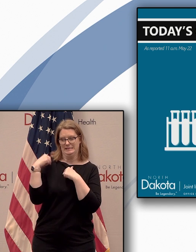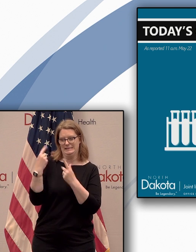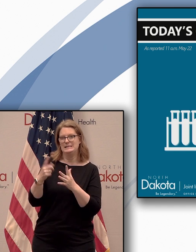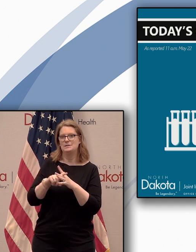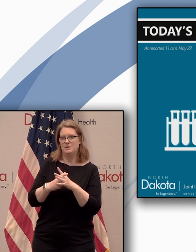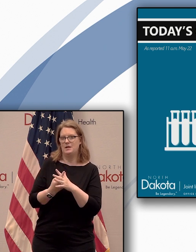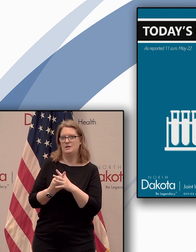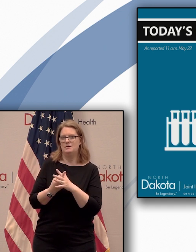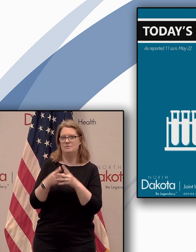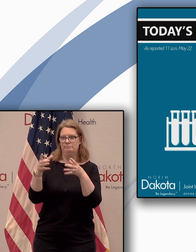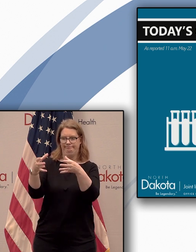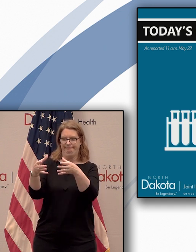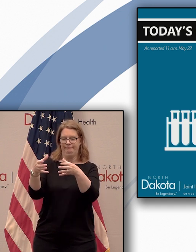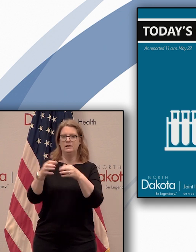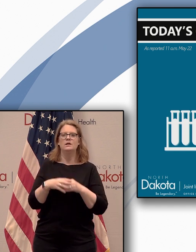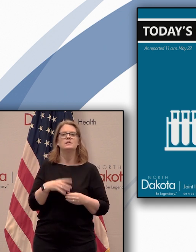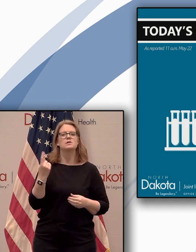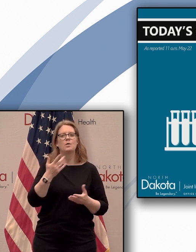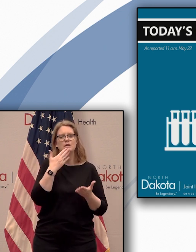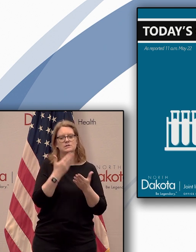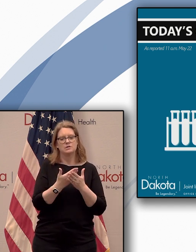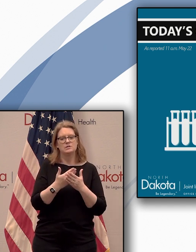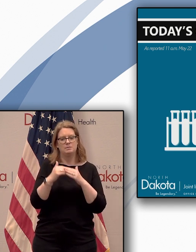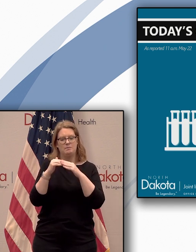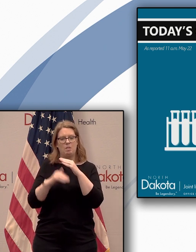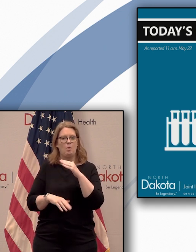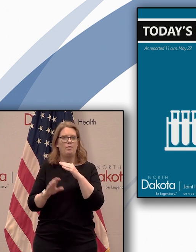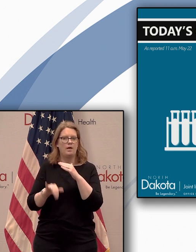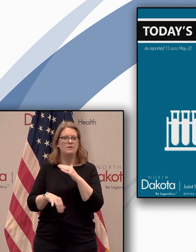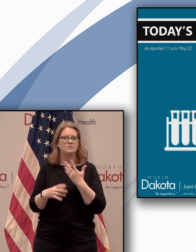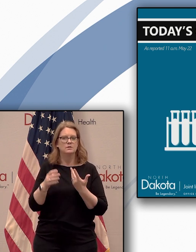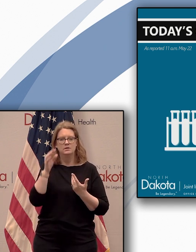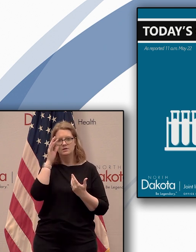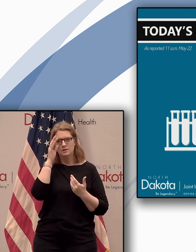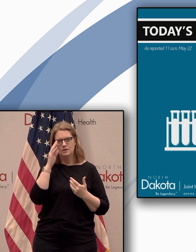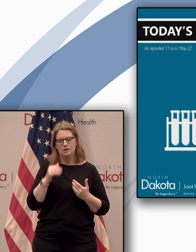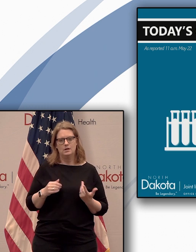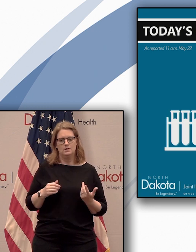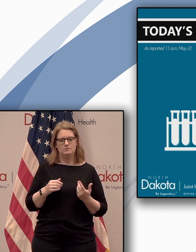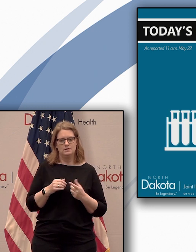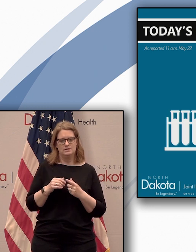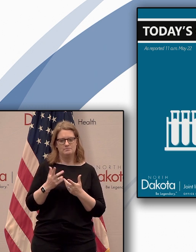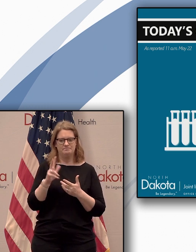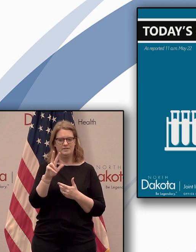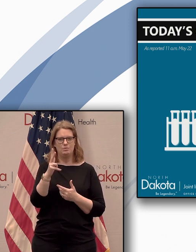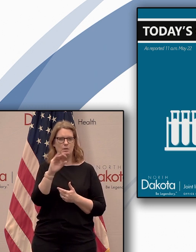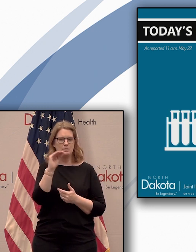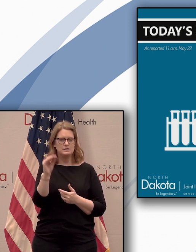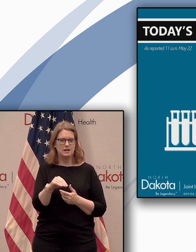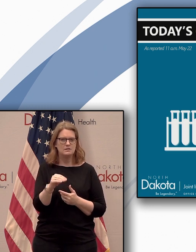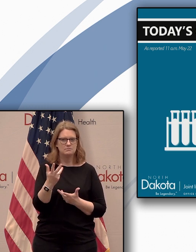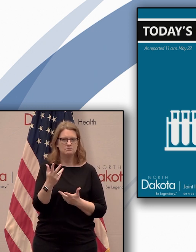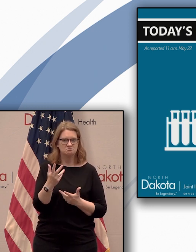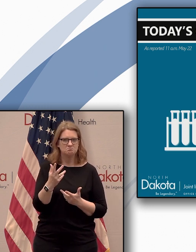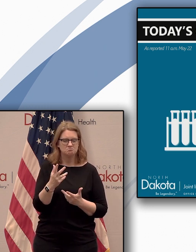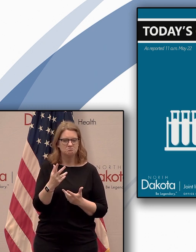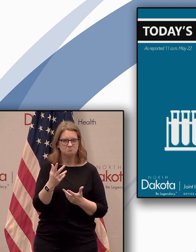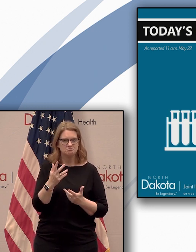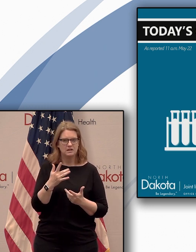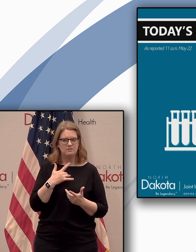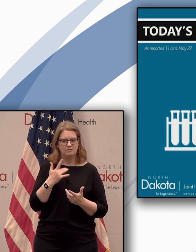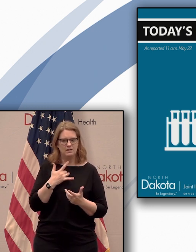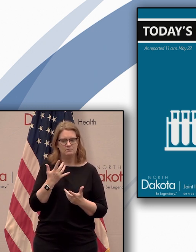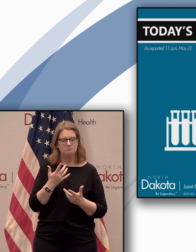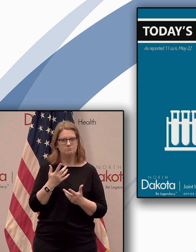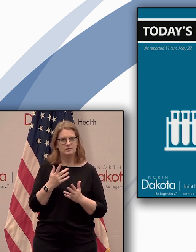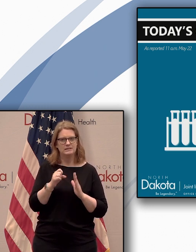space, always good to be below our cumulative rate, and always good to be in this 3% rate. That leaves us in the position of having the